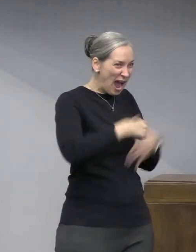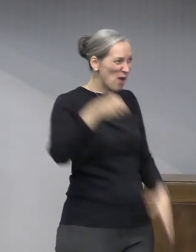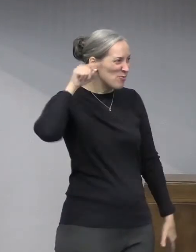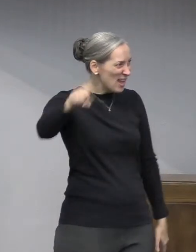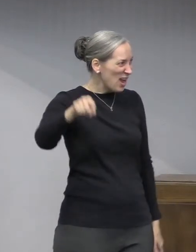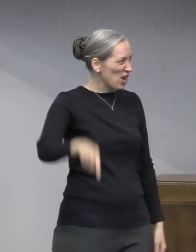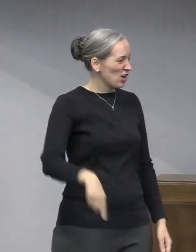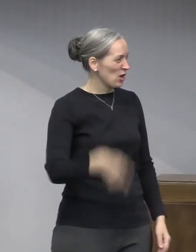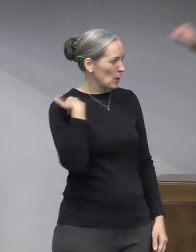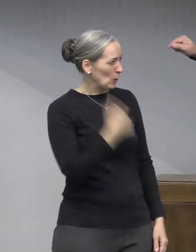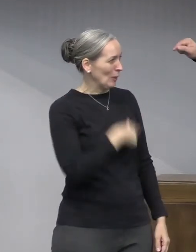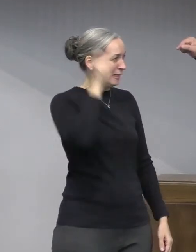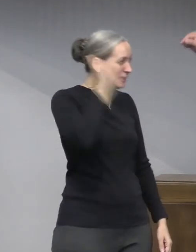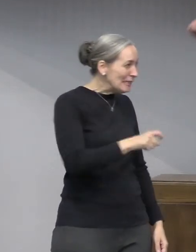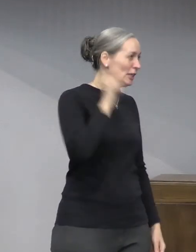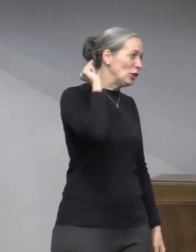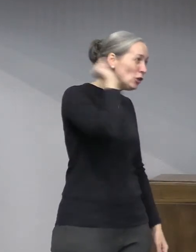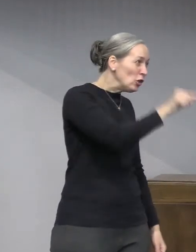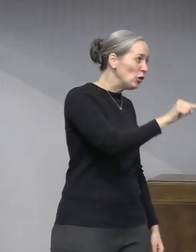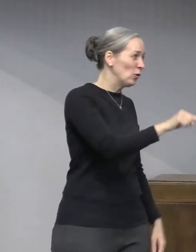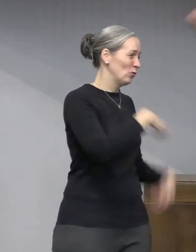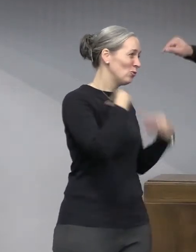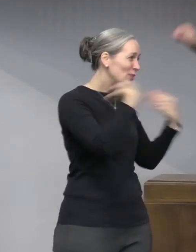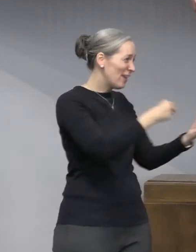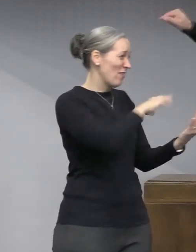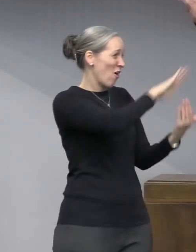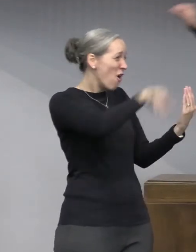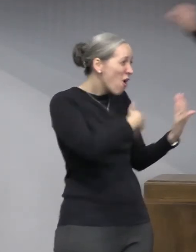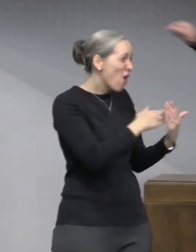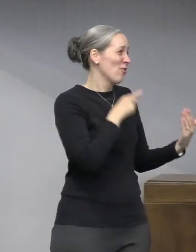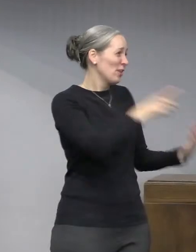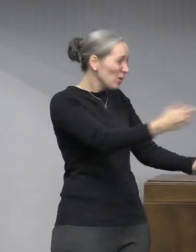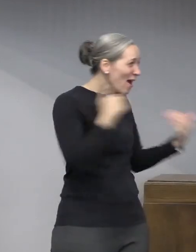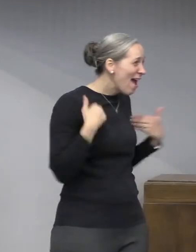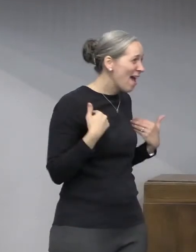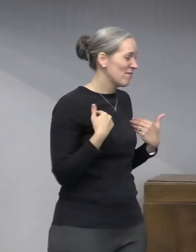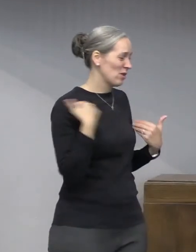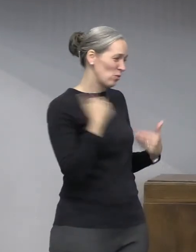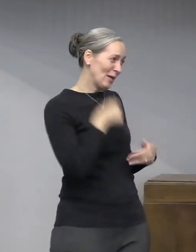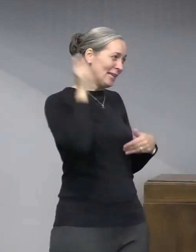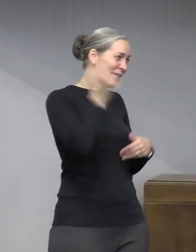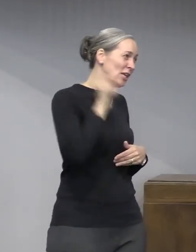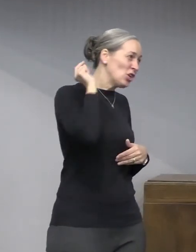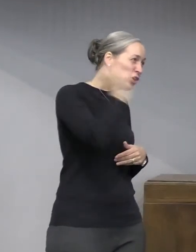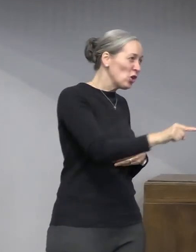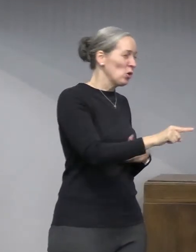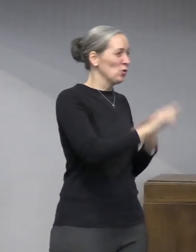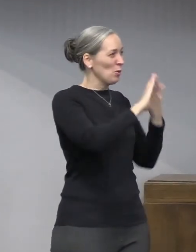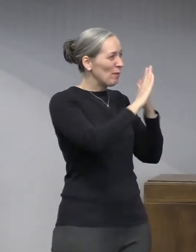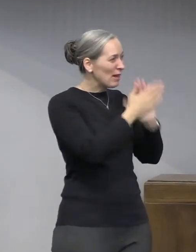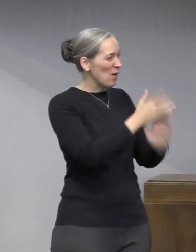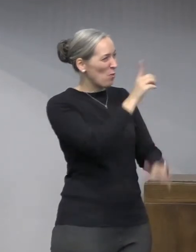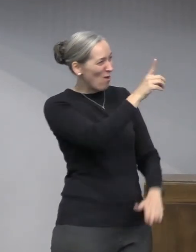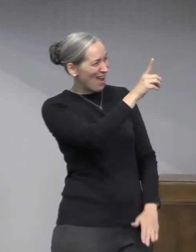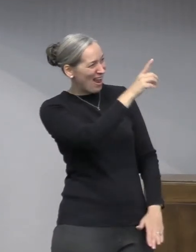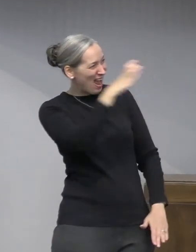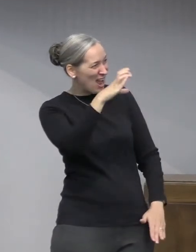there. We need you to give all that you have. We need you to be in